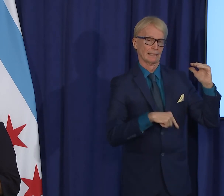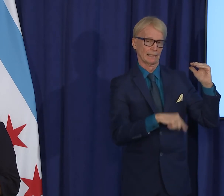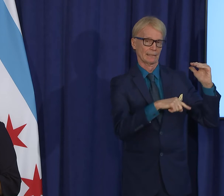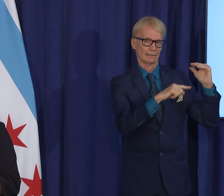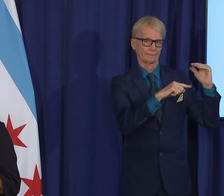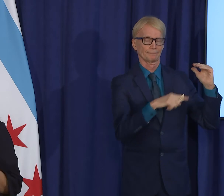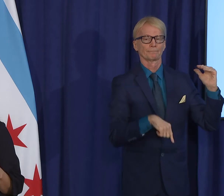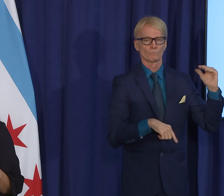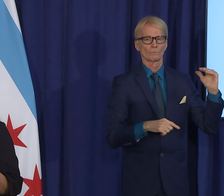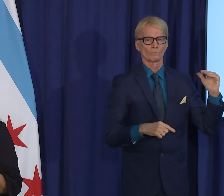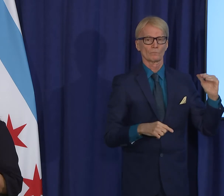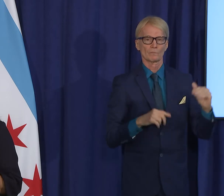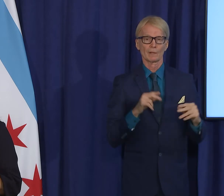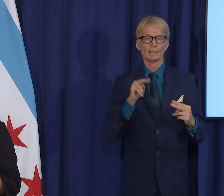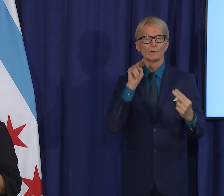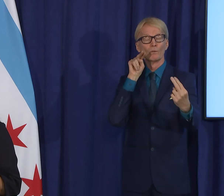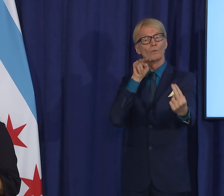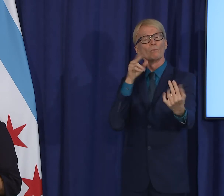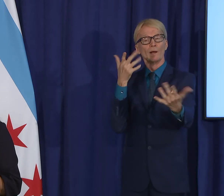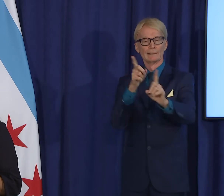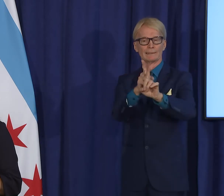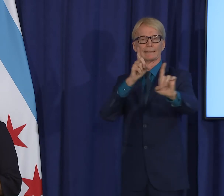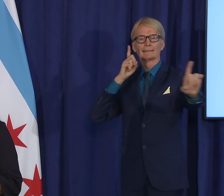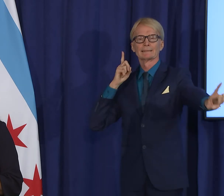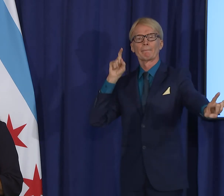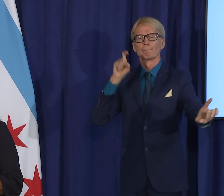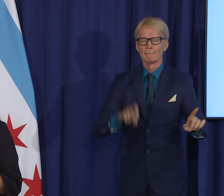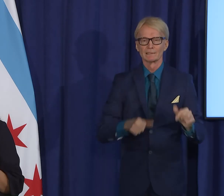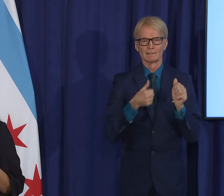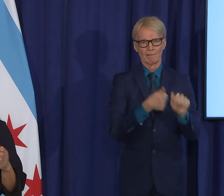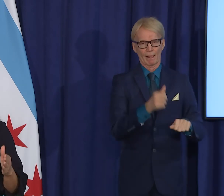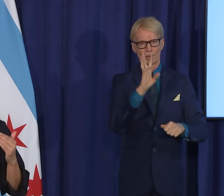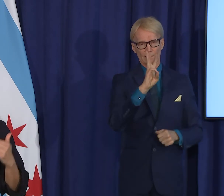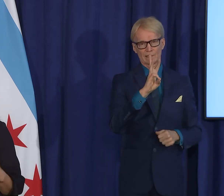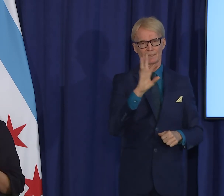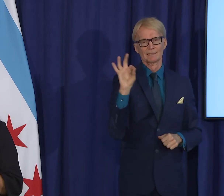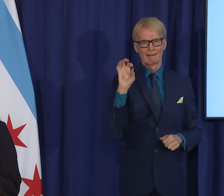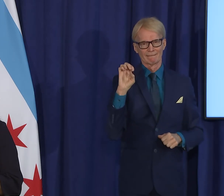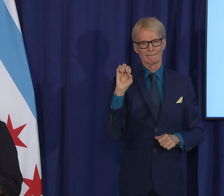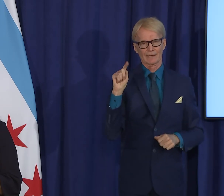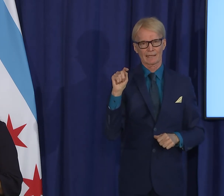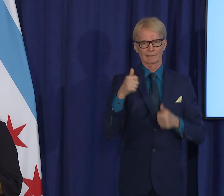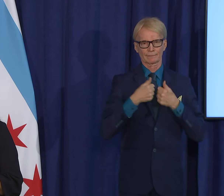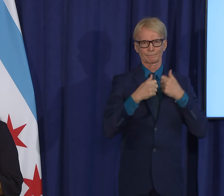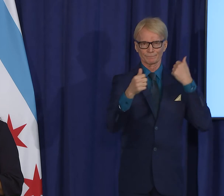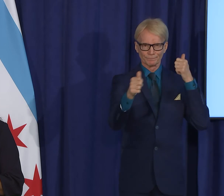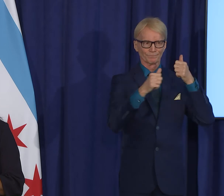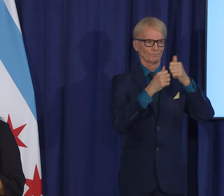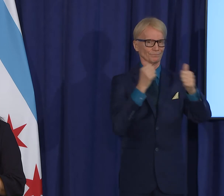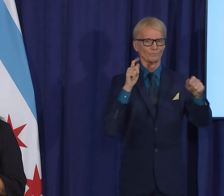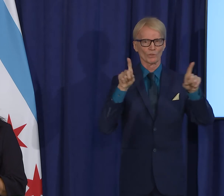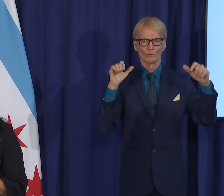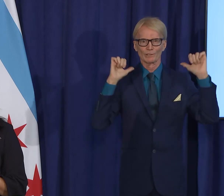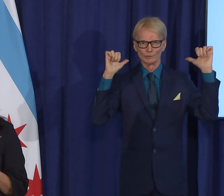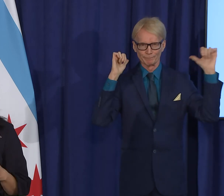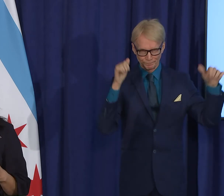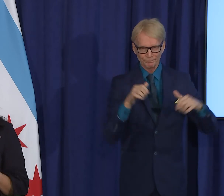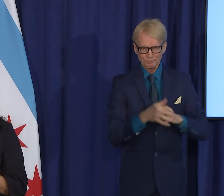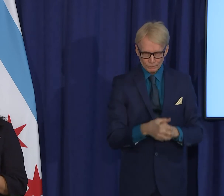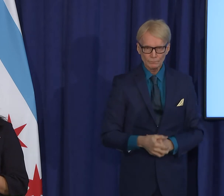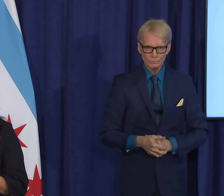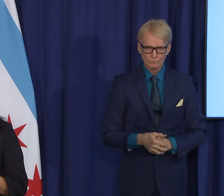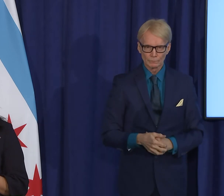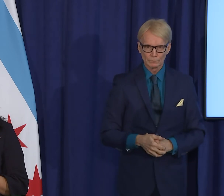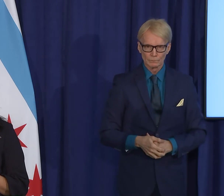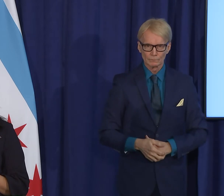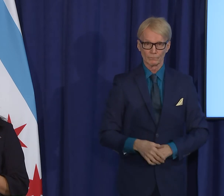close attention to the distance of a spacing of 6 feet per person inside those workout establishments. And again,